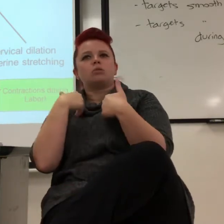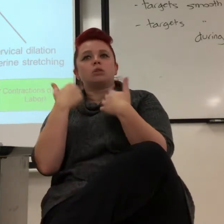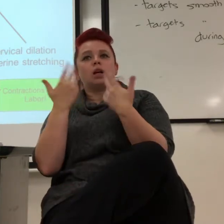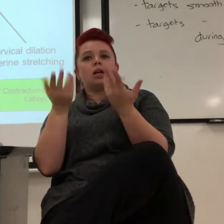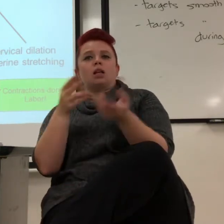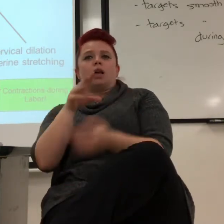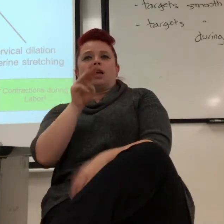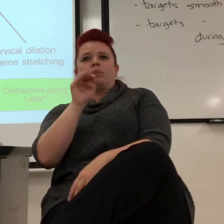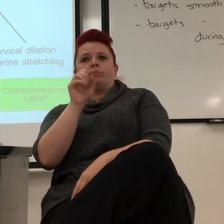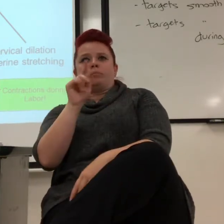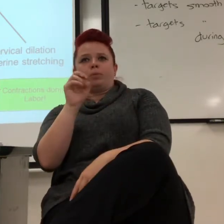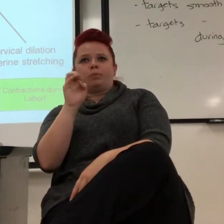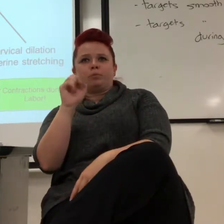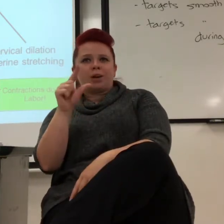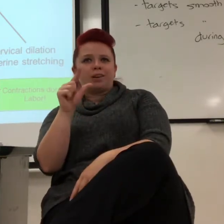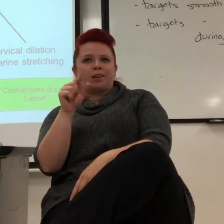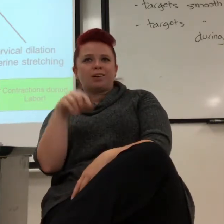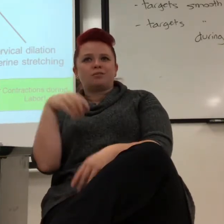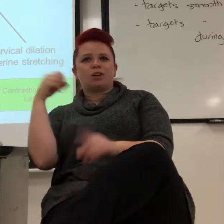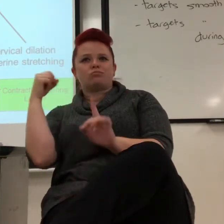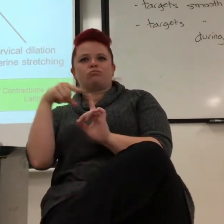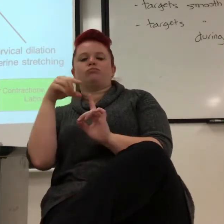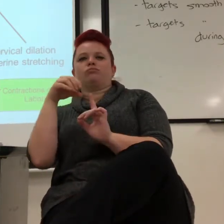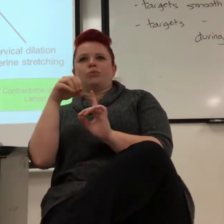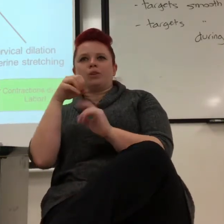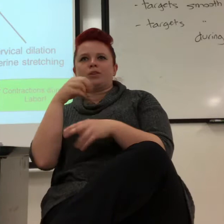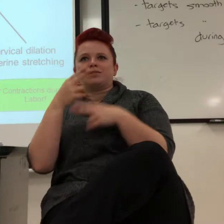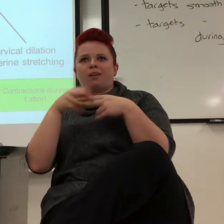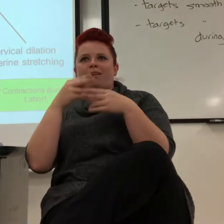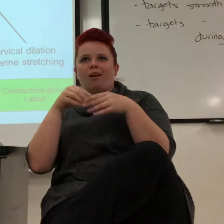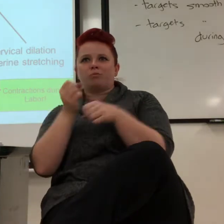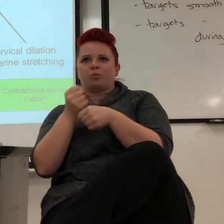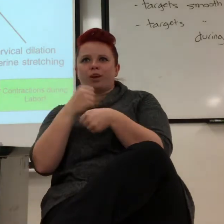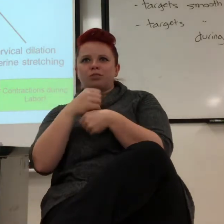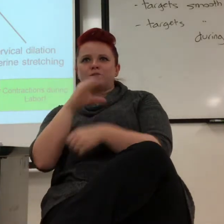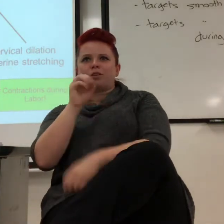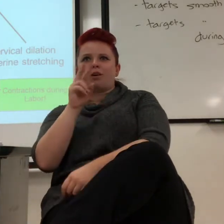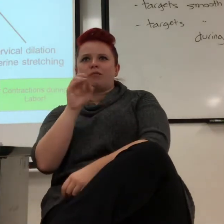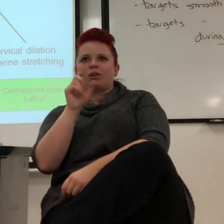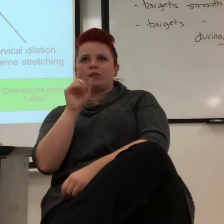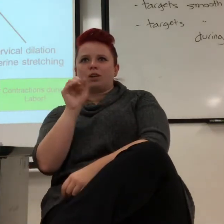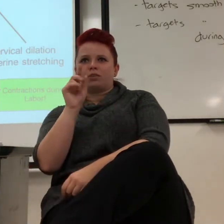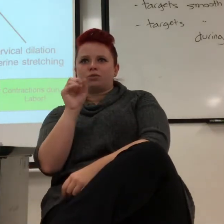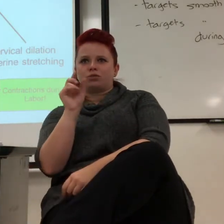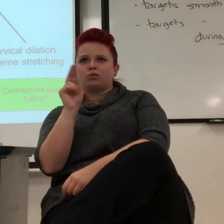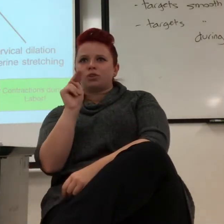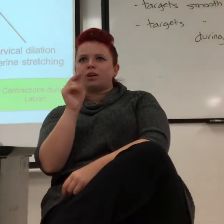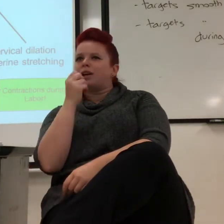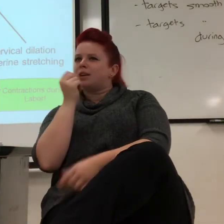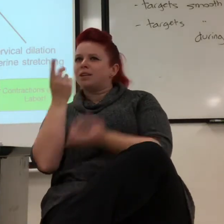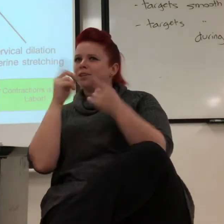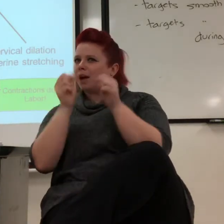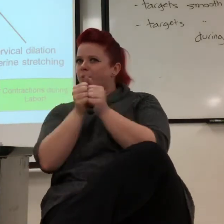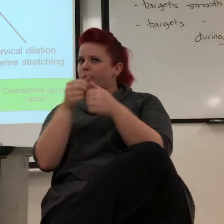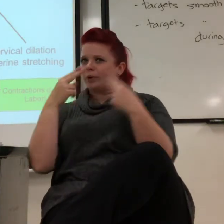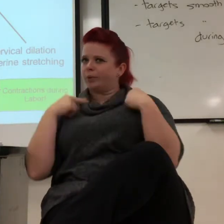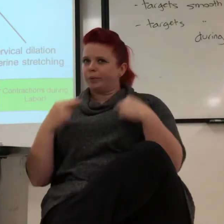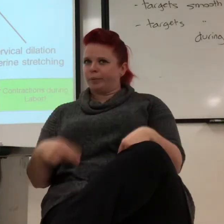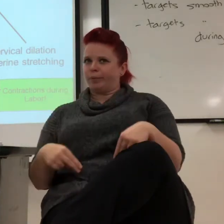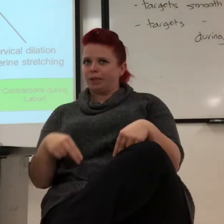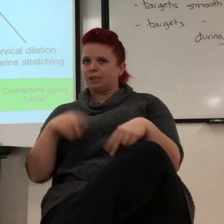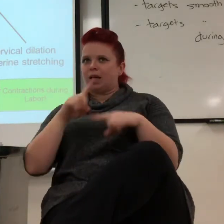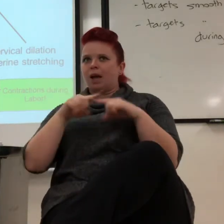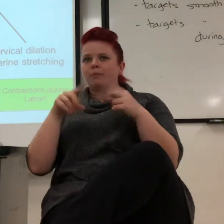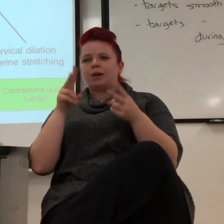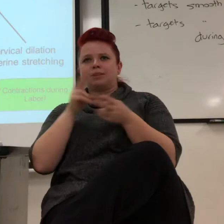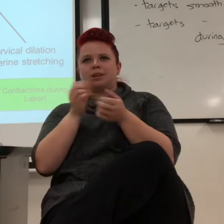mating triggers ovulation, but that's not the case in humans. But the sex act in humans does